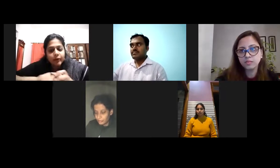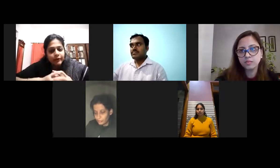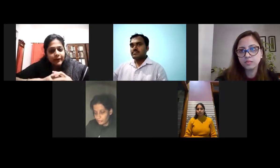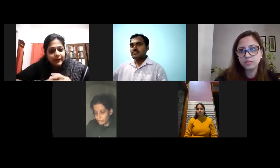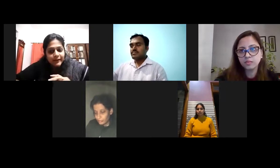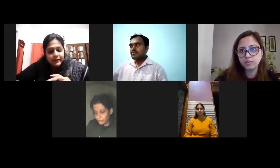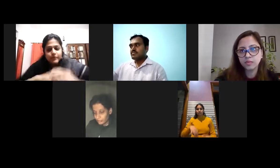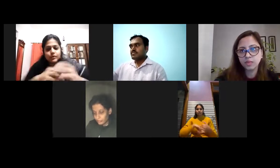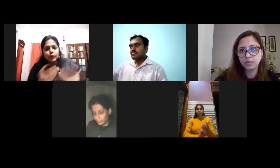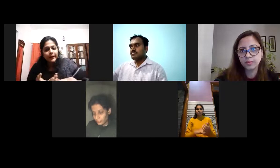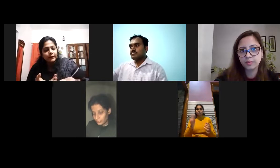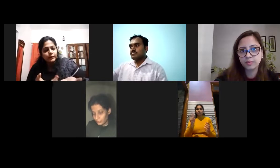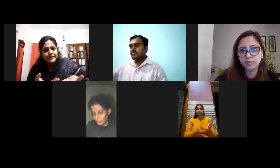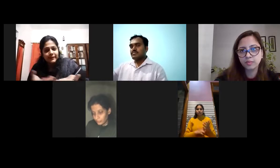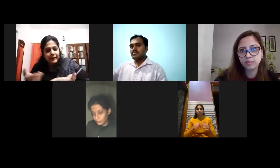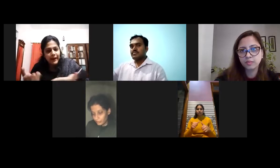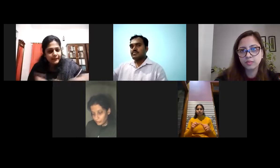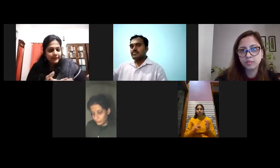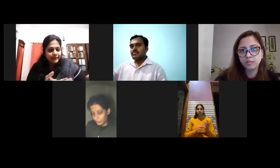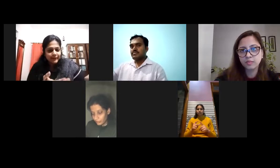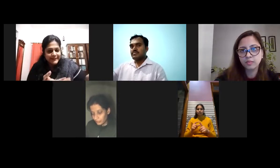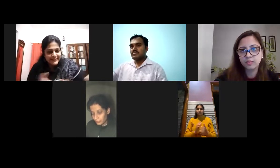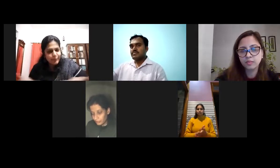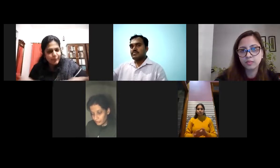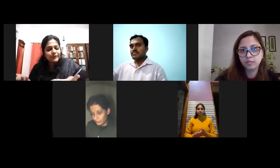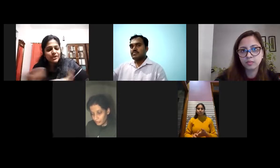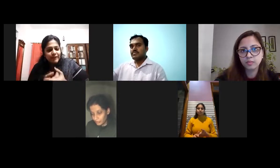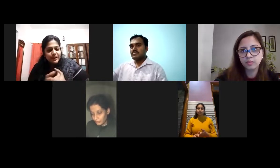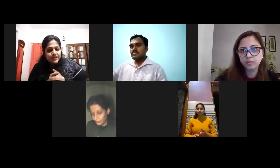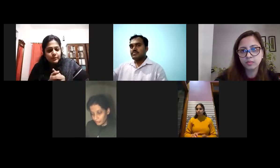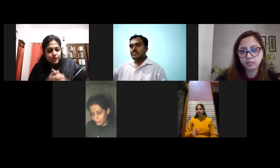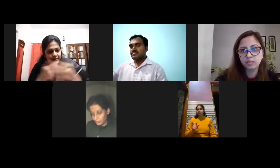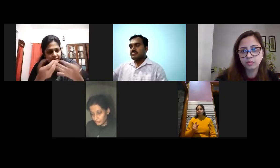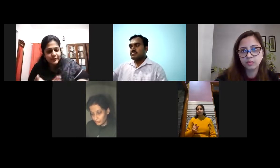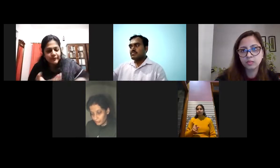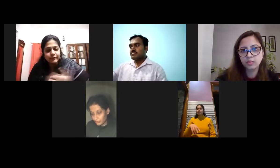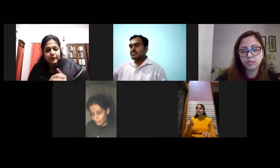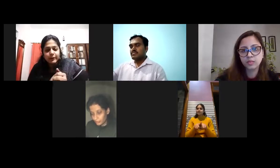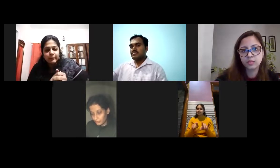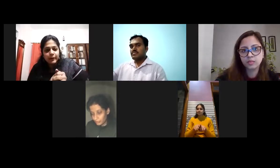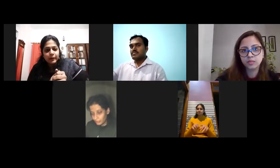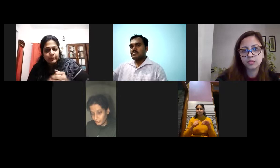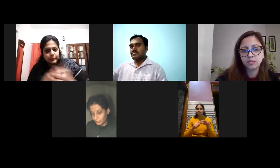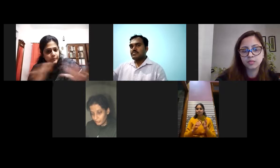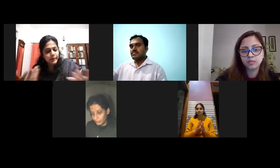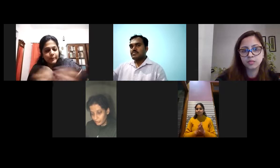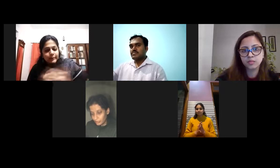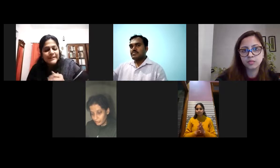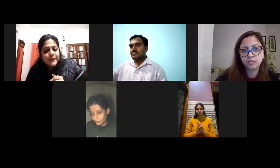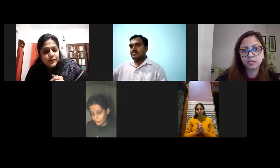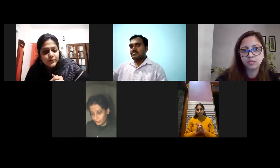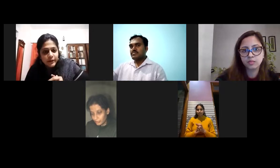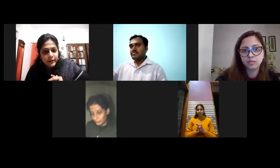Sunanda already. So what I'll do is either in the same order in which I've asked the questions, if